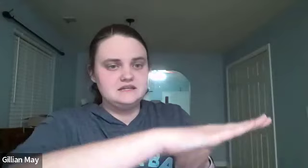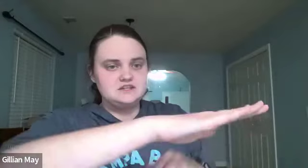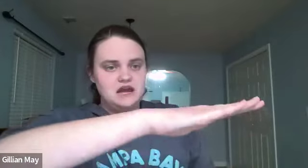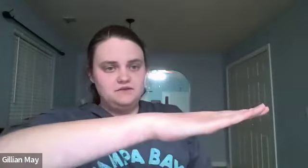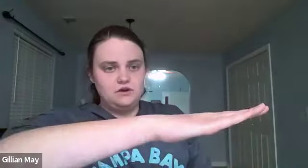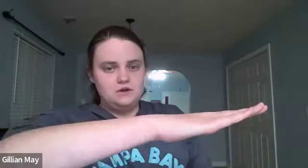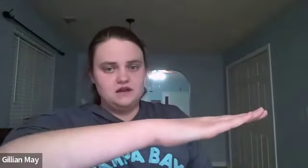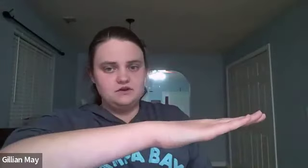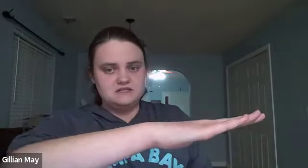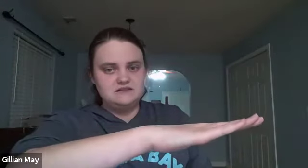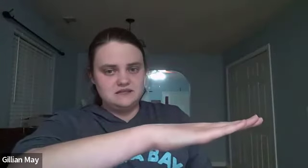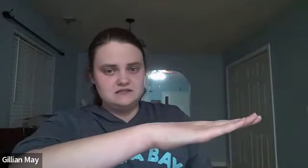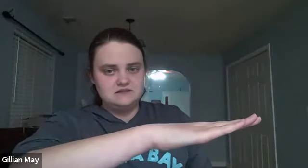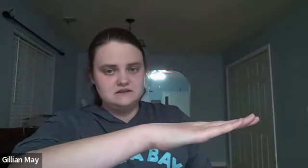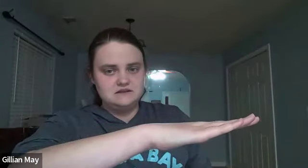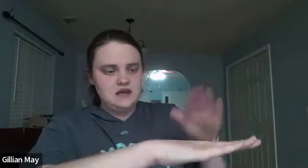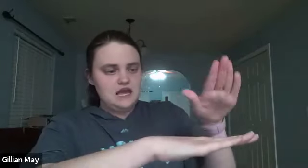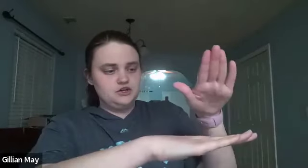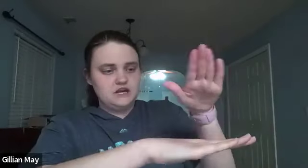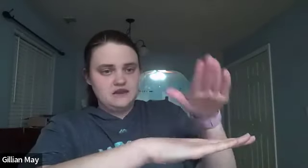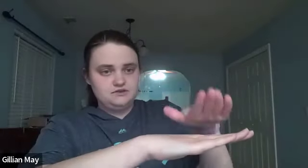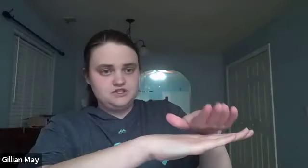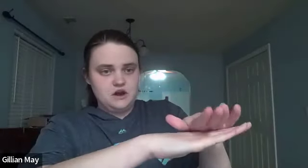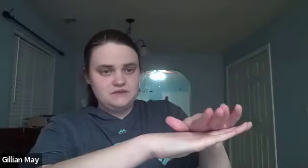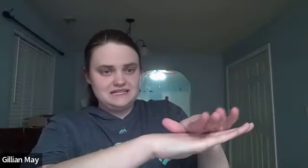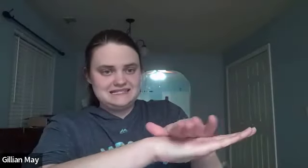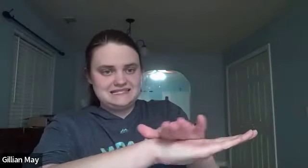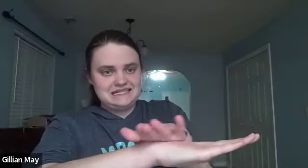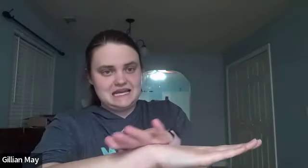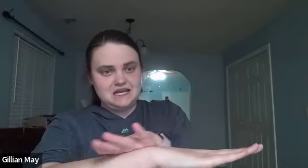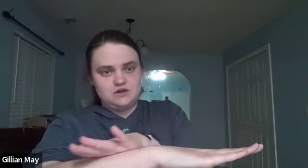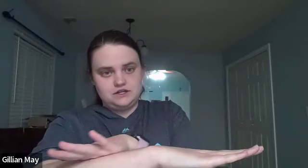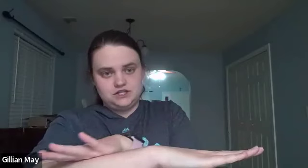going to have your arm kind of across like this, and you're going to have your dominant slide